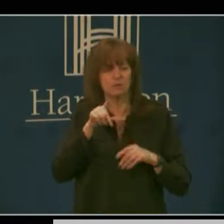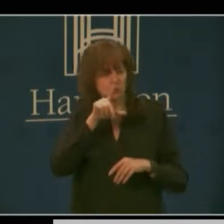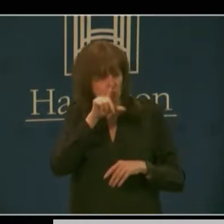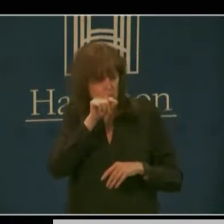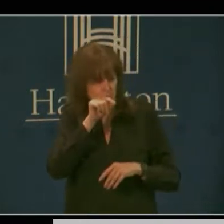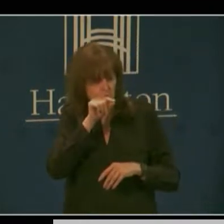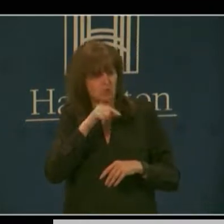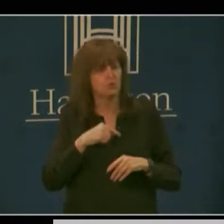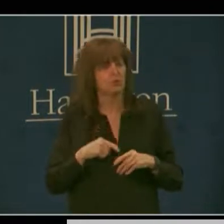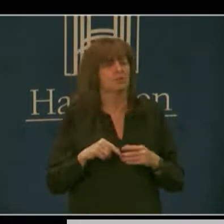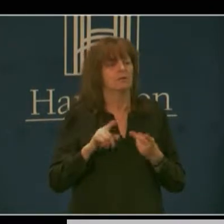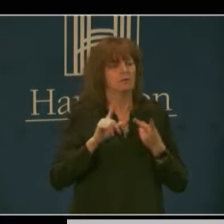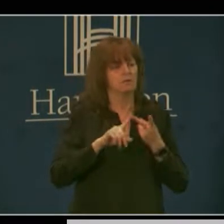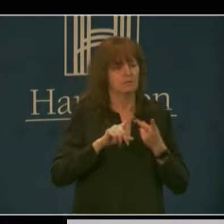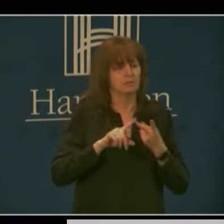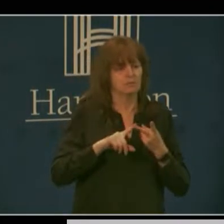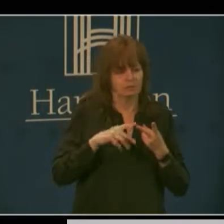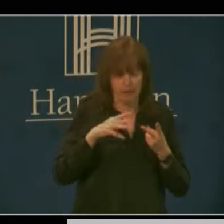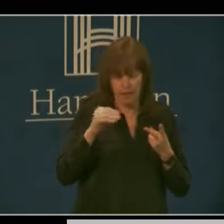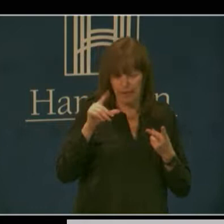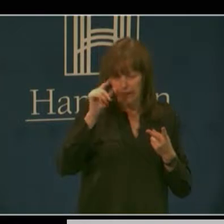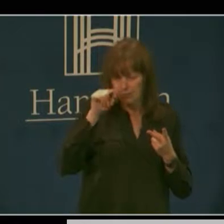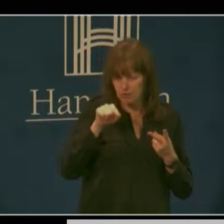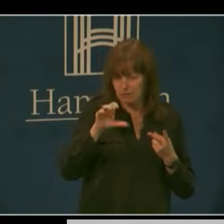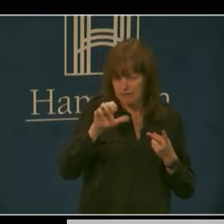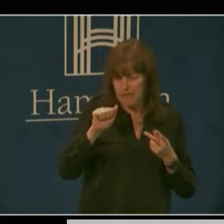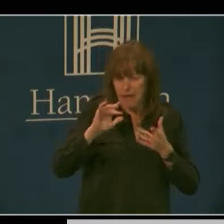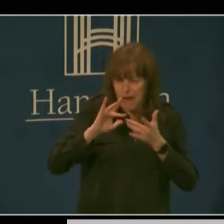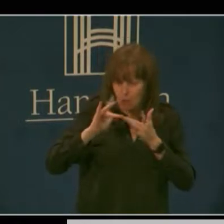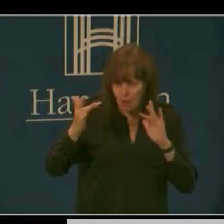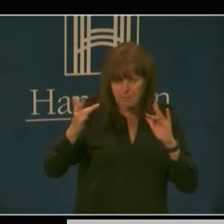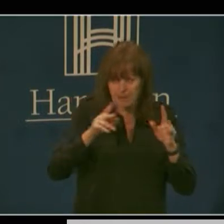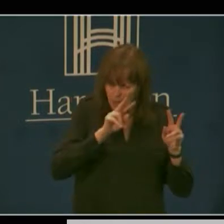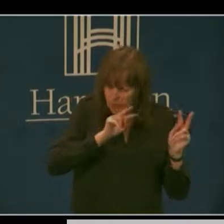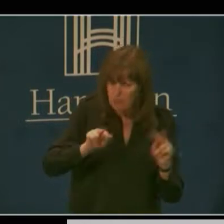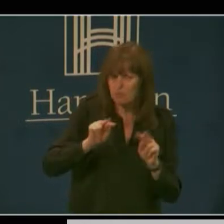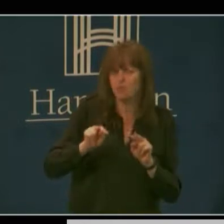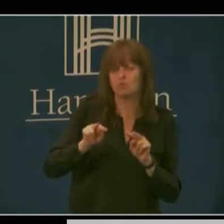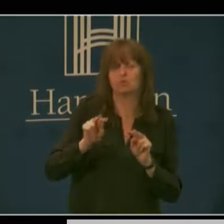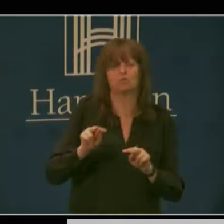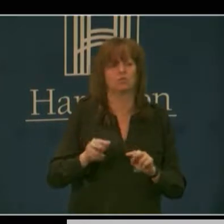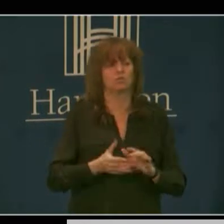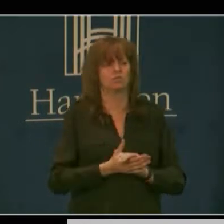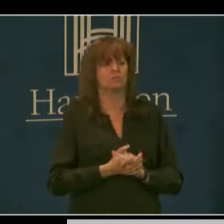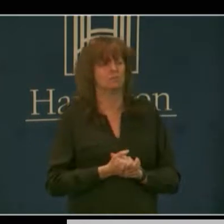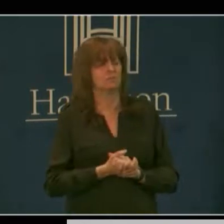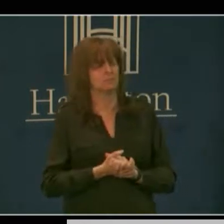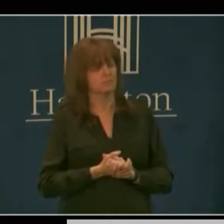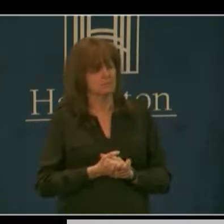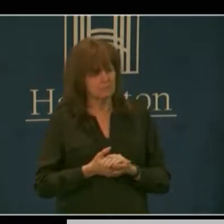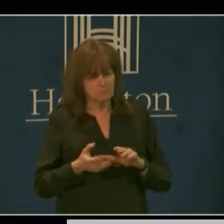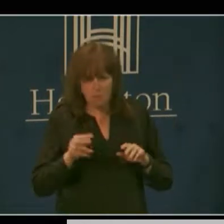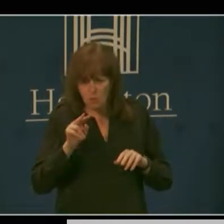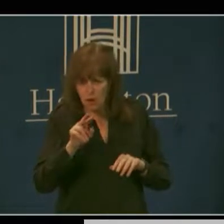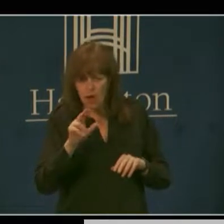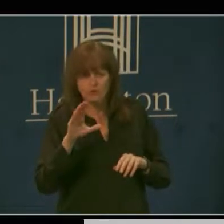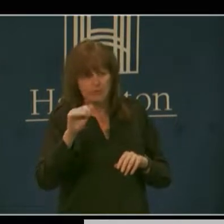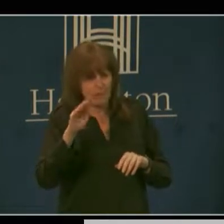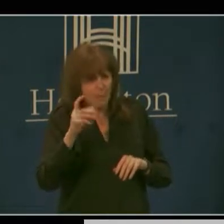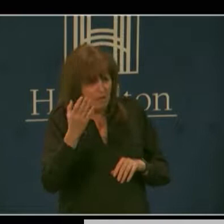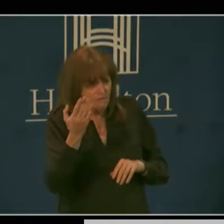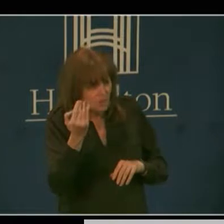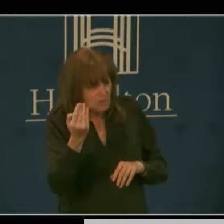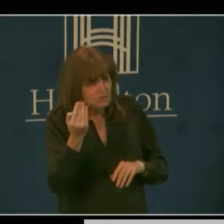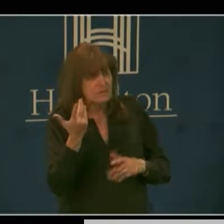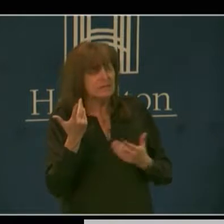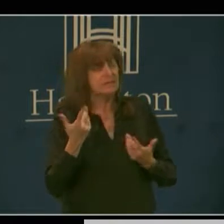the hamilton.ca website for more information. Please continue to monitor Cable 14 and other local media outlets daily for the